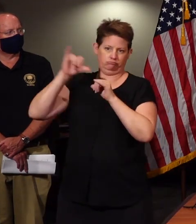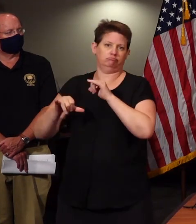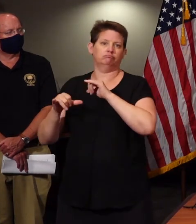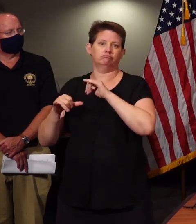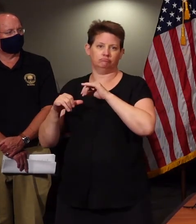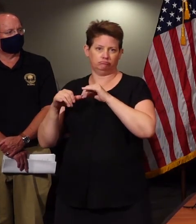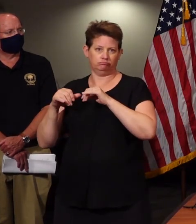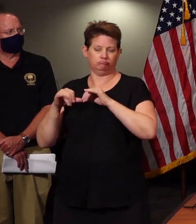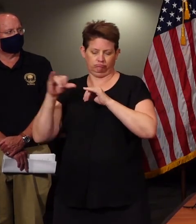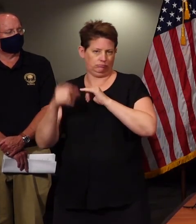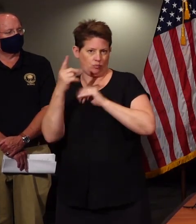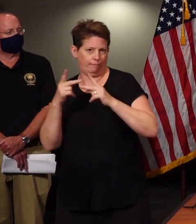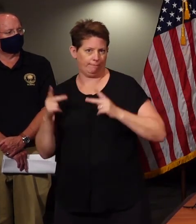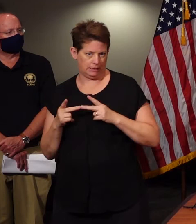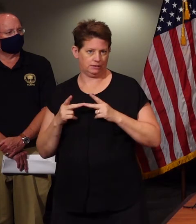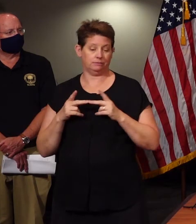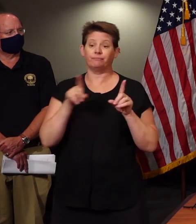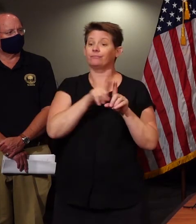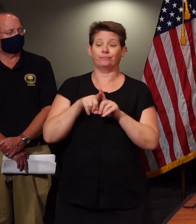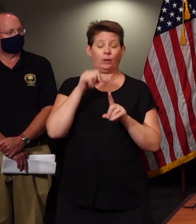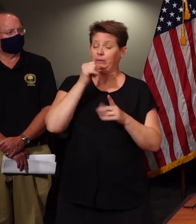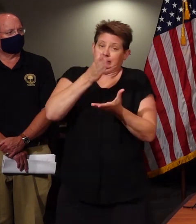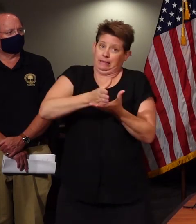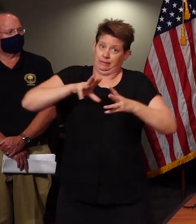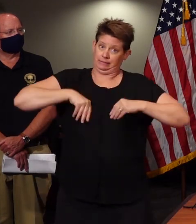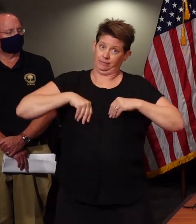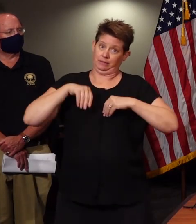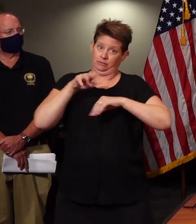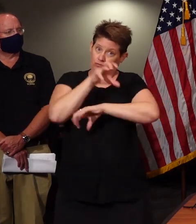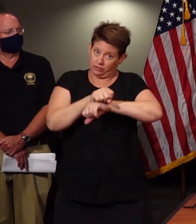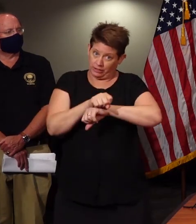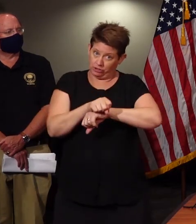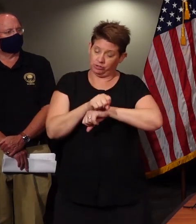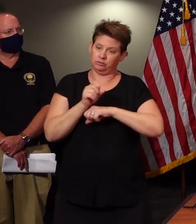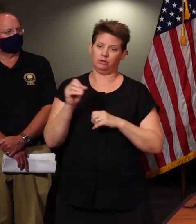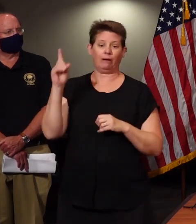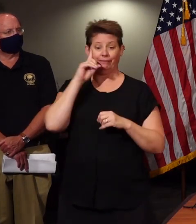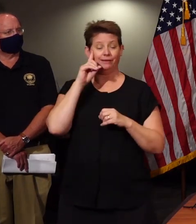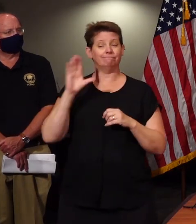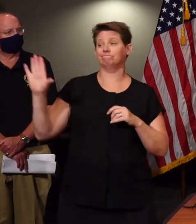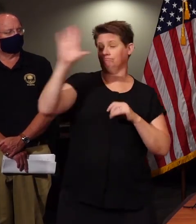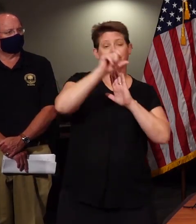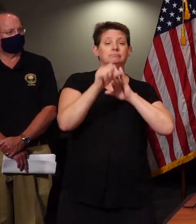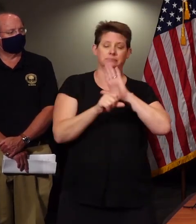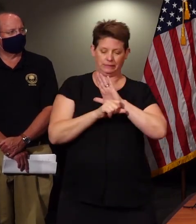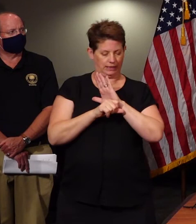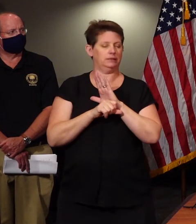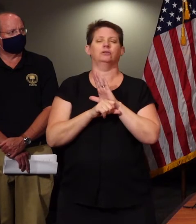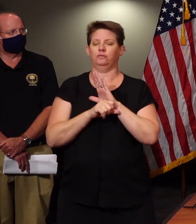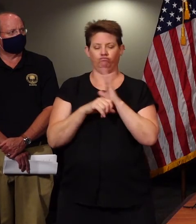quarantine, and also we didn't accept reservations in hotels. I think every state is doing that. There are a number